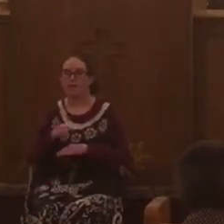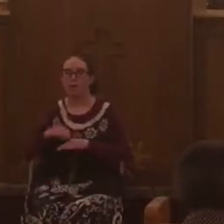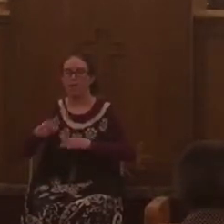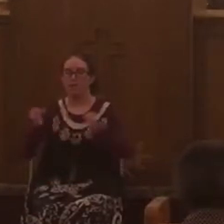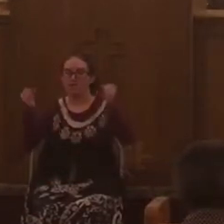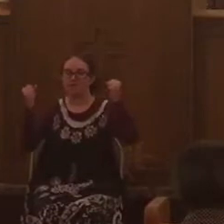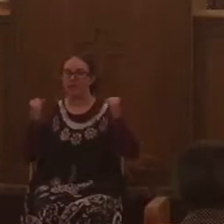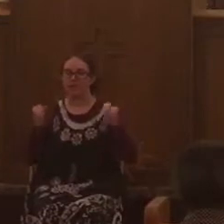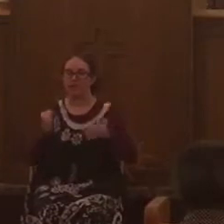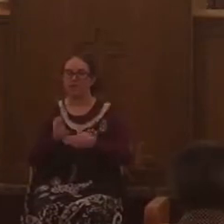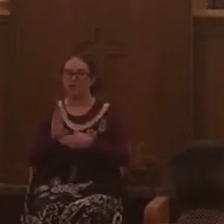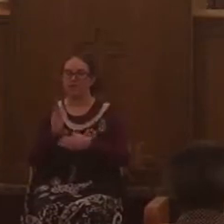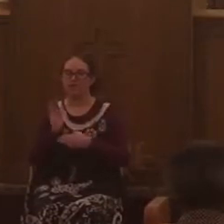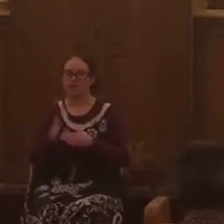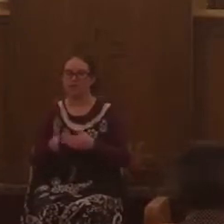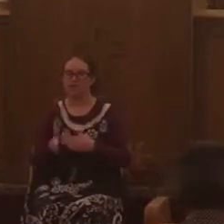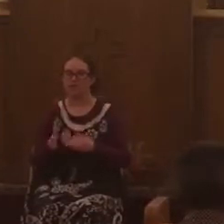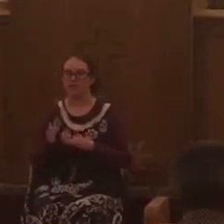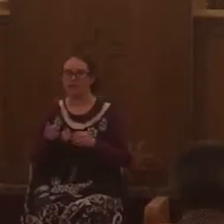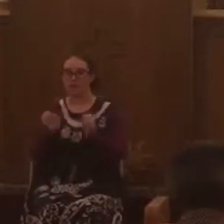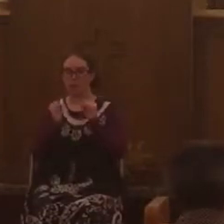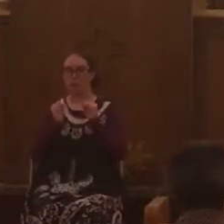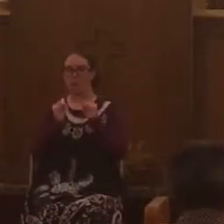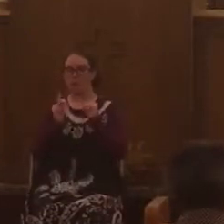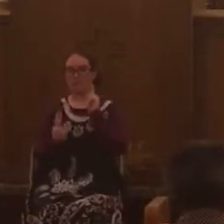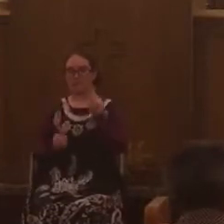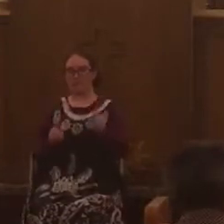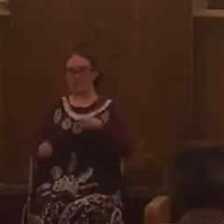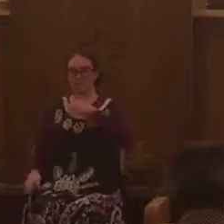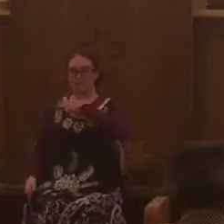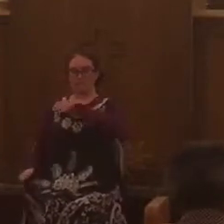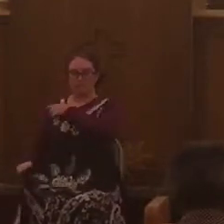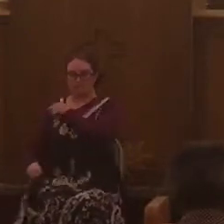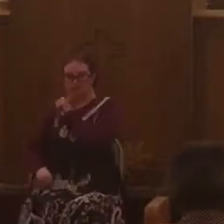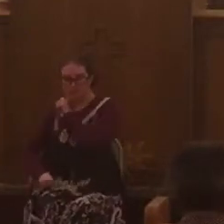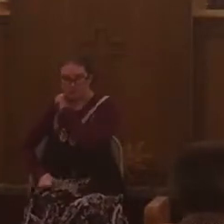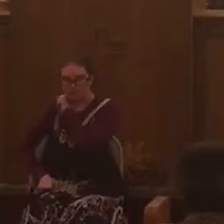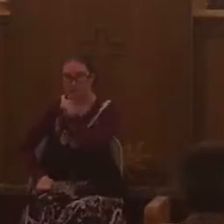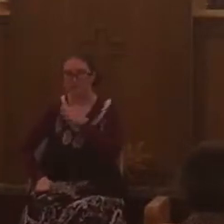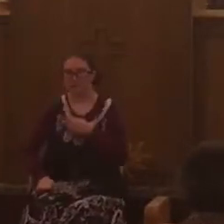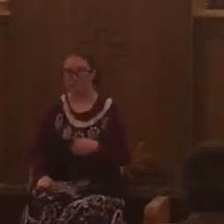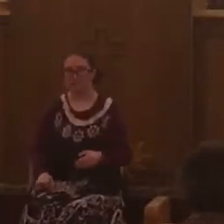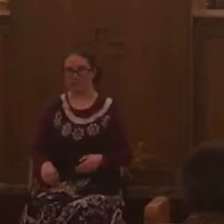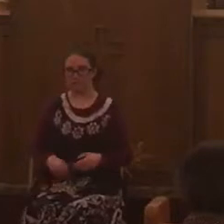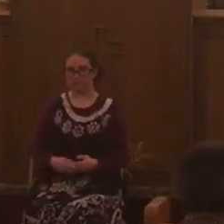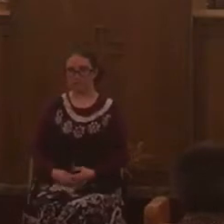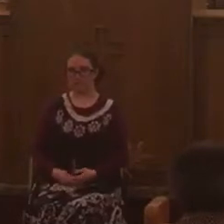You hear that? Yep. You will never win Abilene